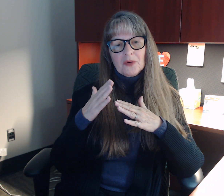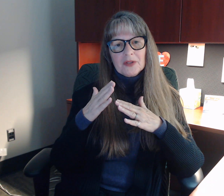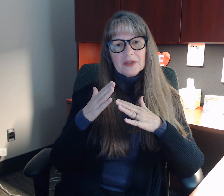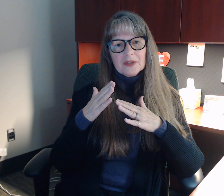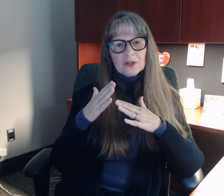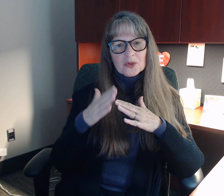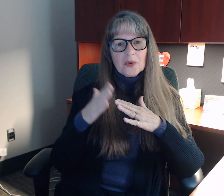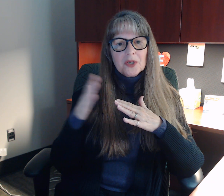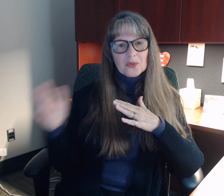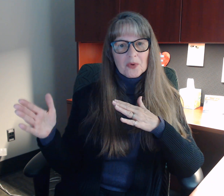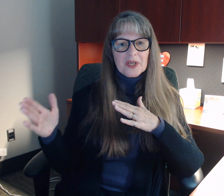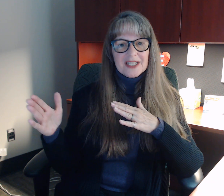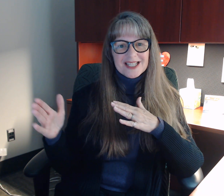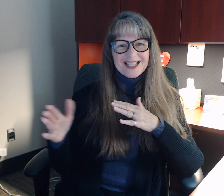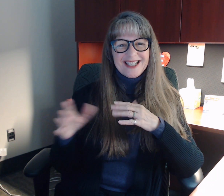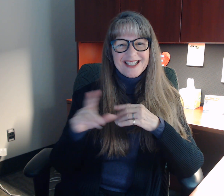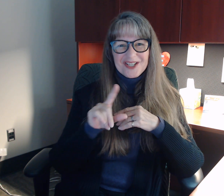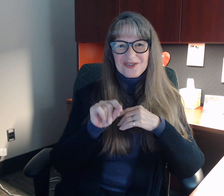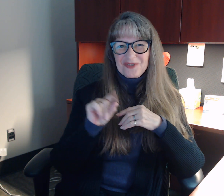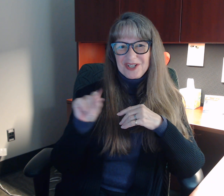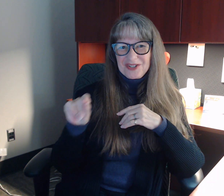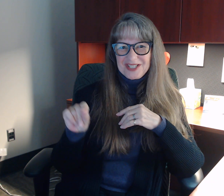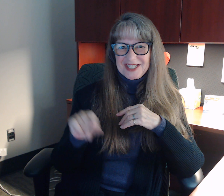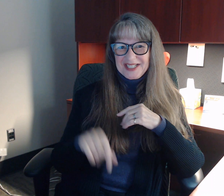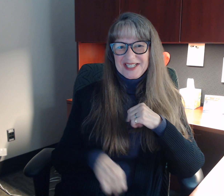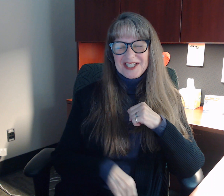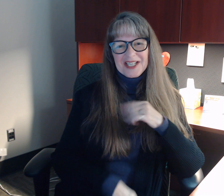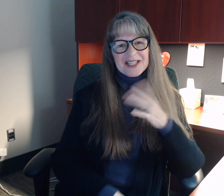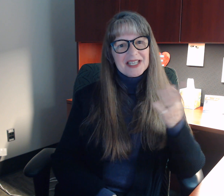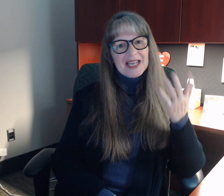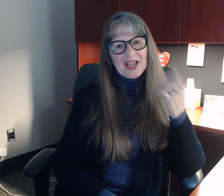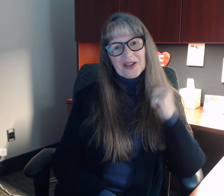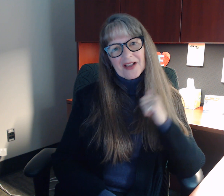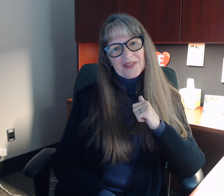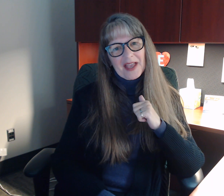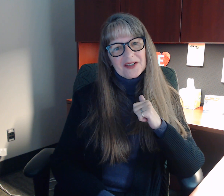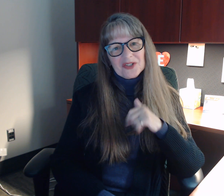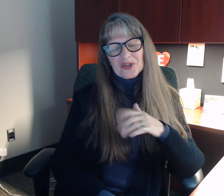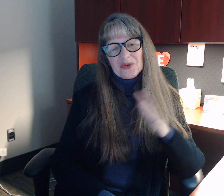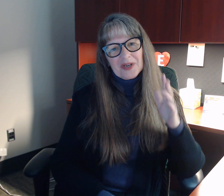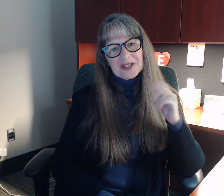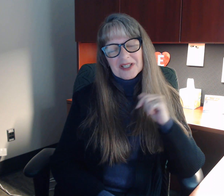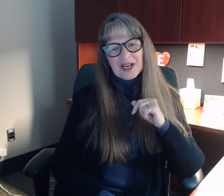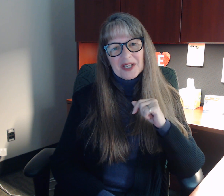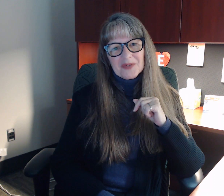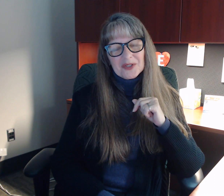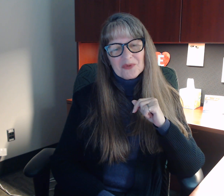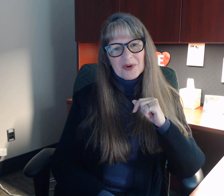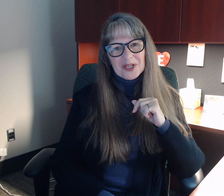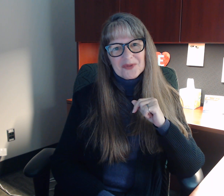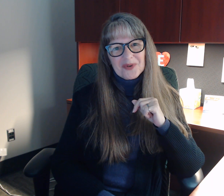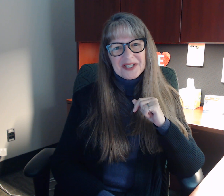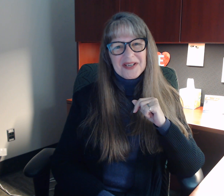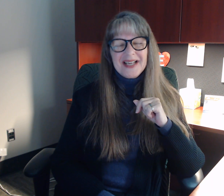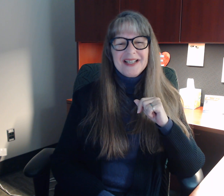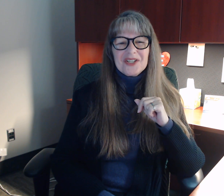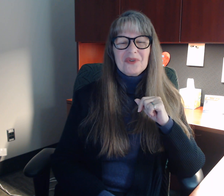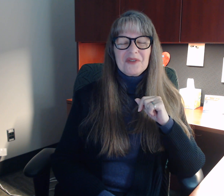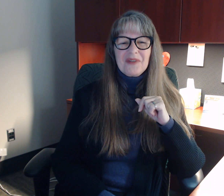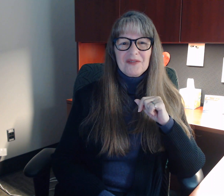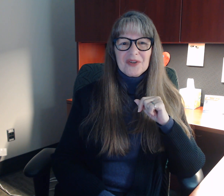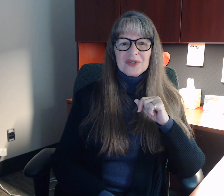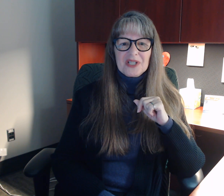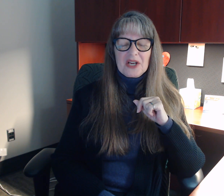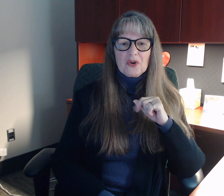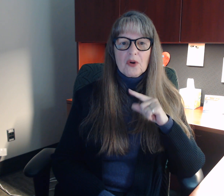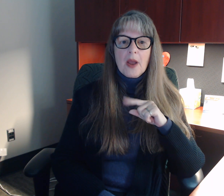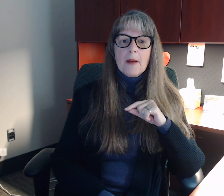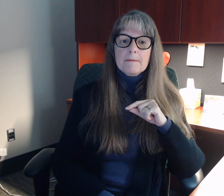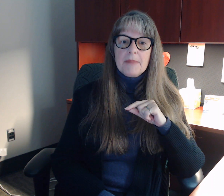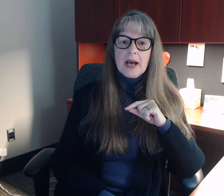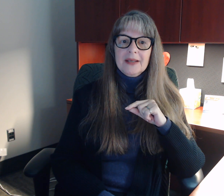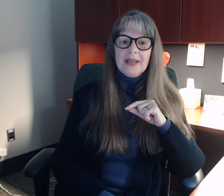the 2020s, 20 chicken. See, now you got that to do, and it's not even 2020, 25 years later. But now we